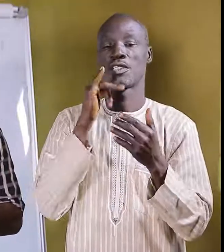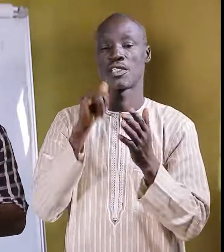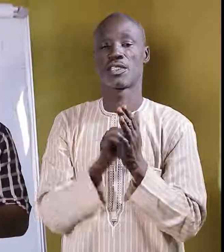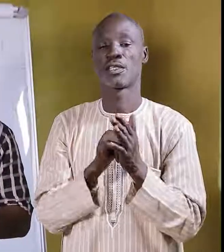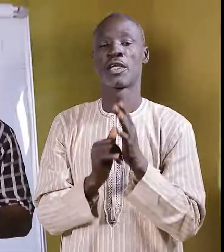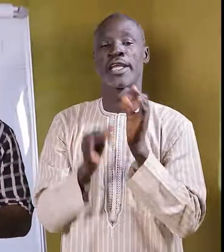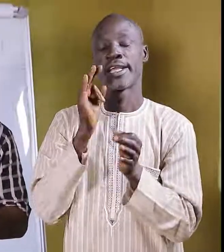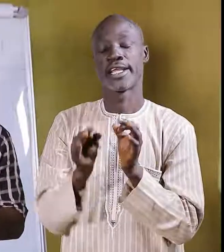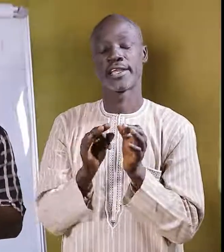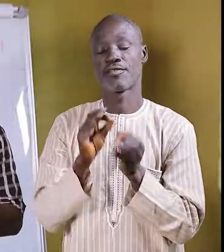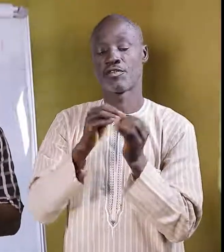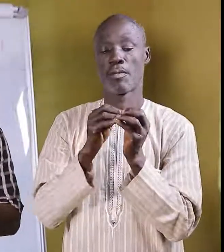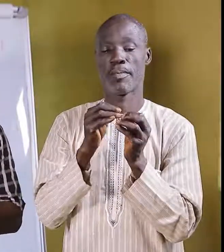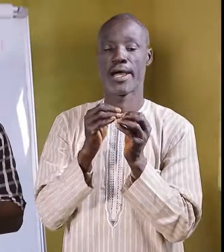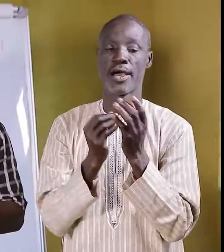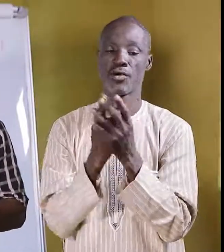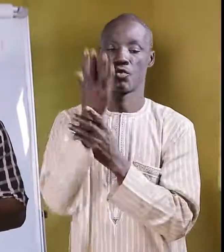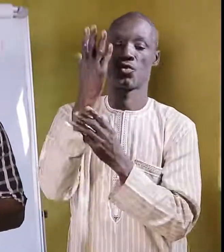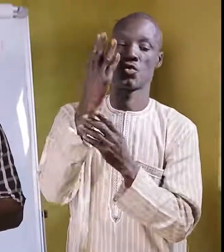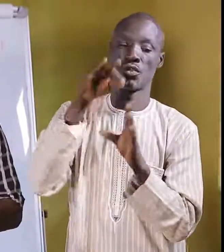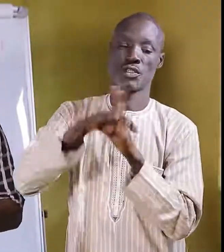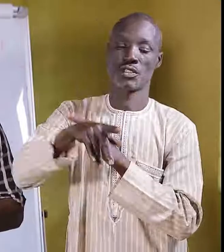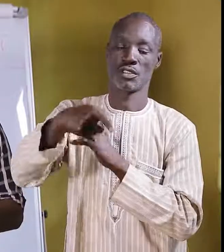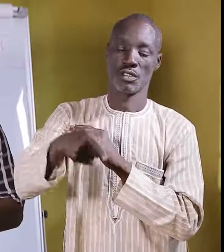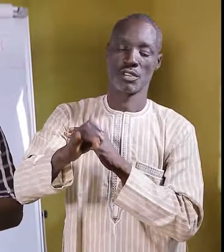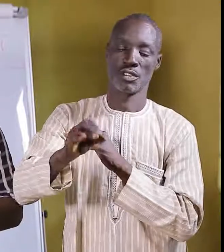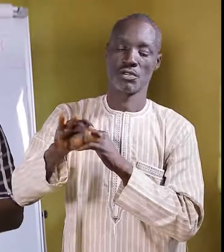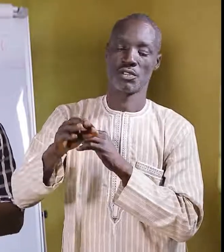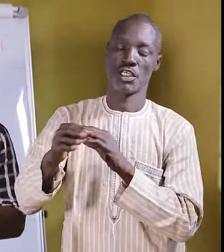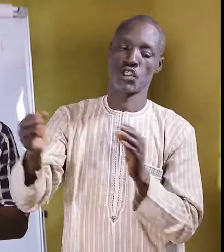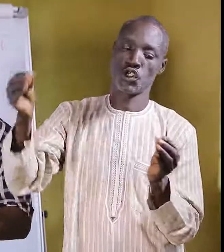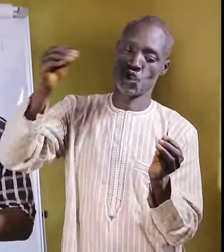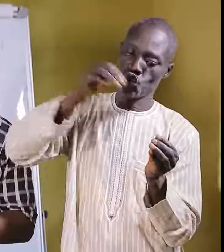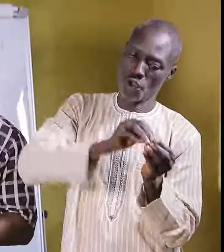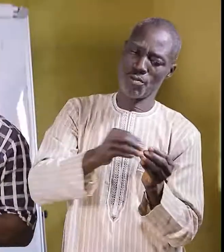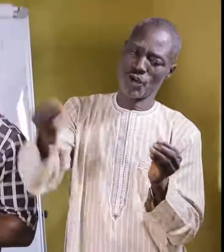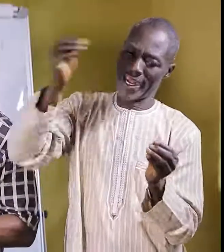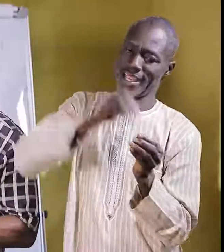that if population continues to grow in geometric progression, doubling itself, while